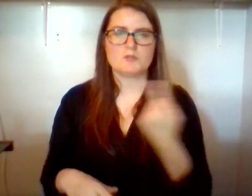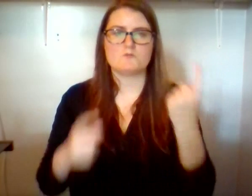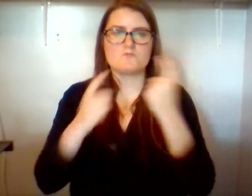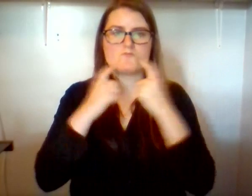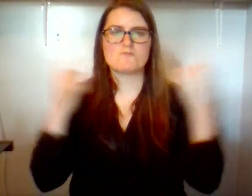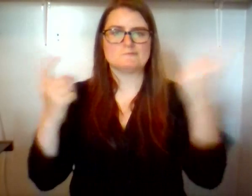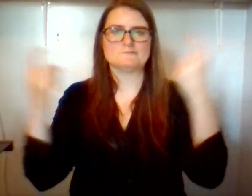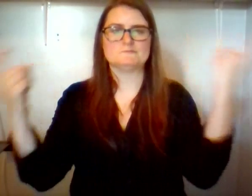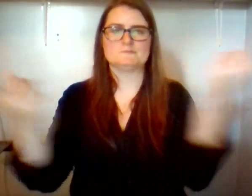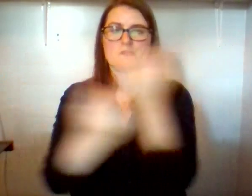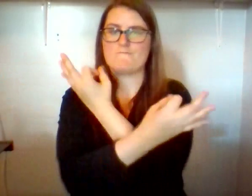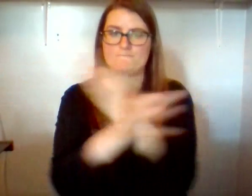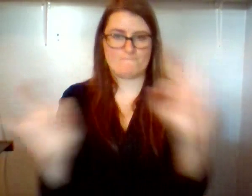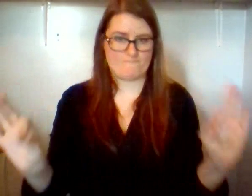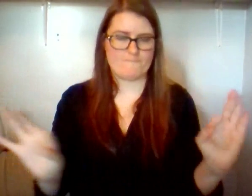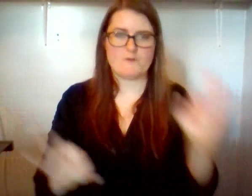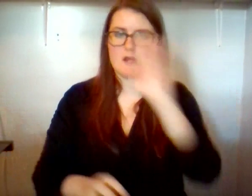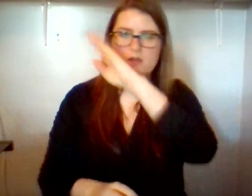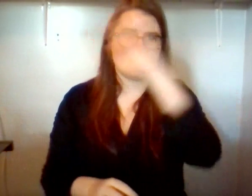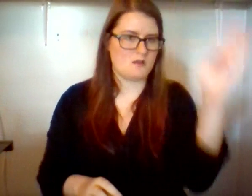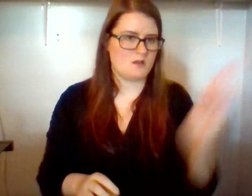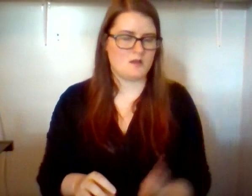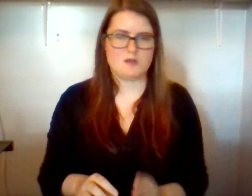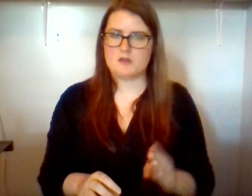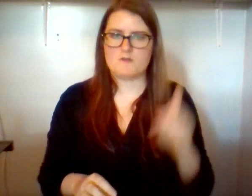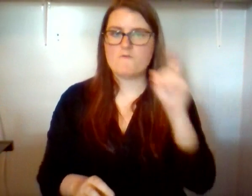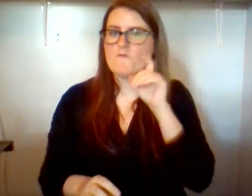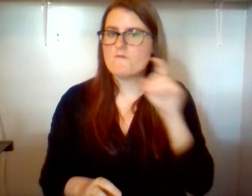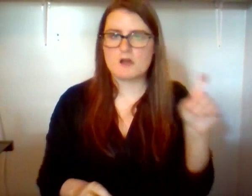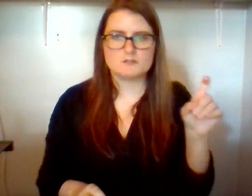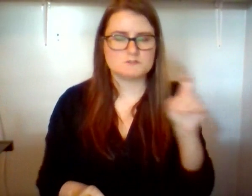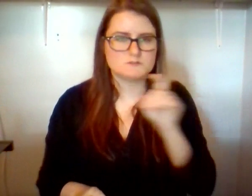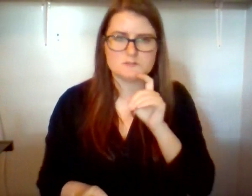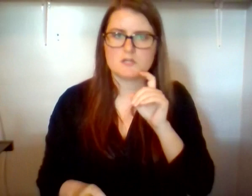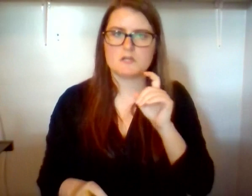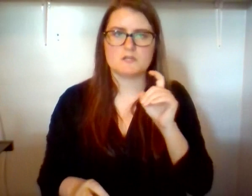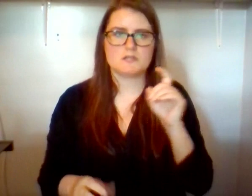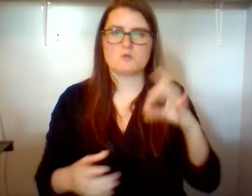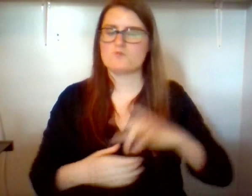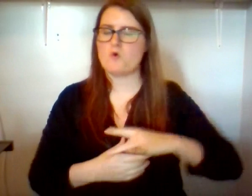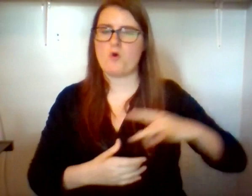the completest and most fruitful and whole human being, like